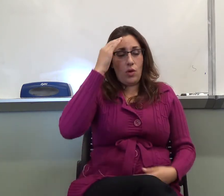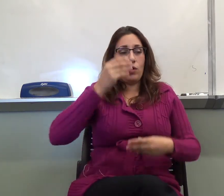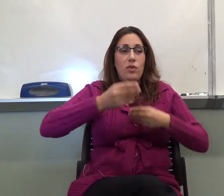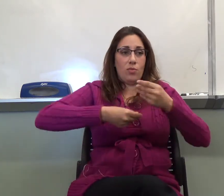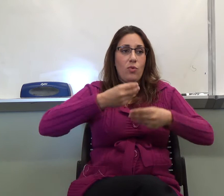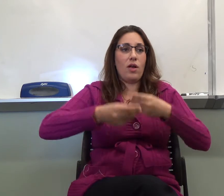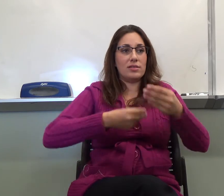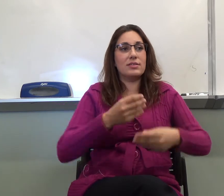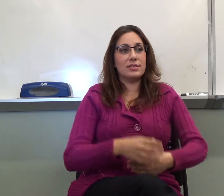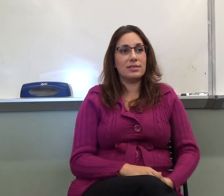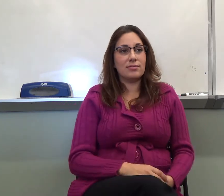All right, let's do one more.